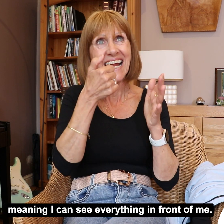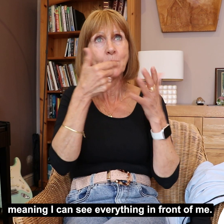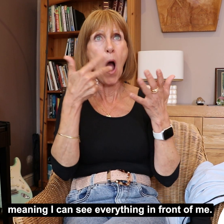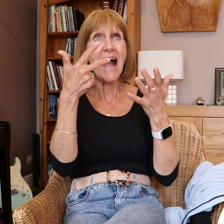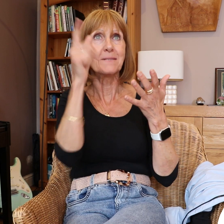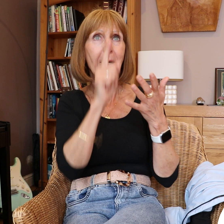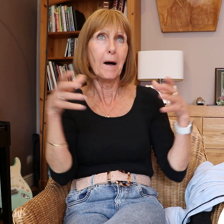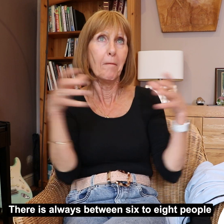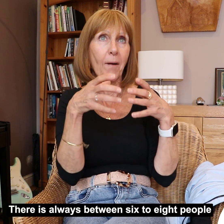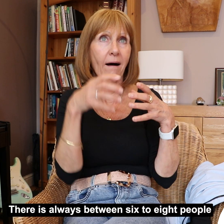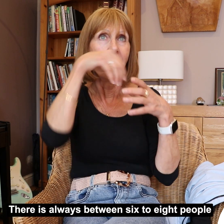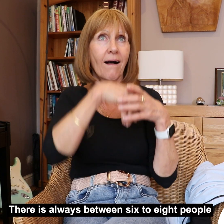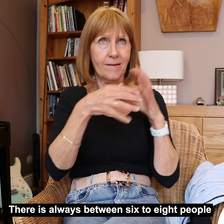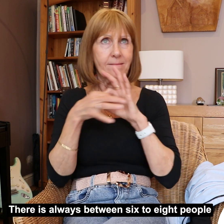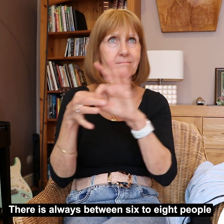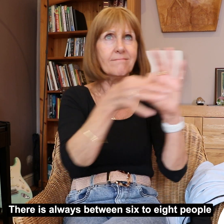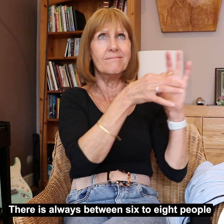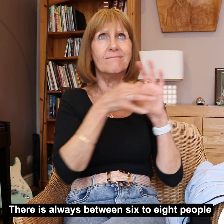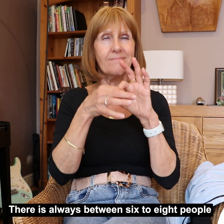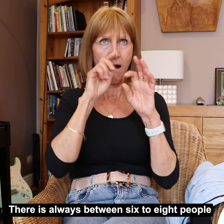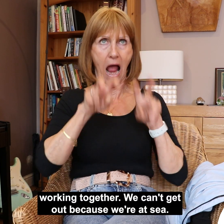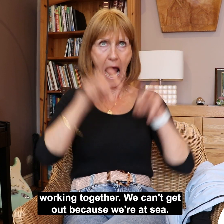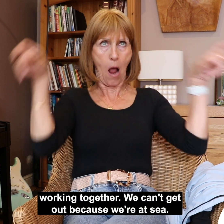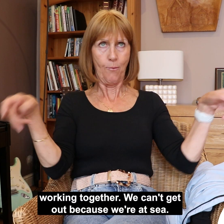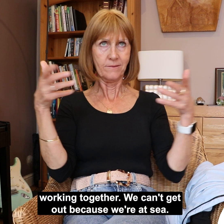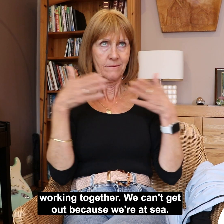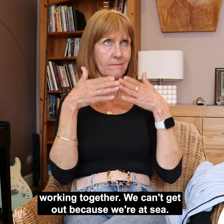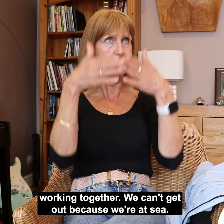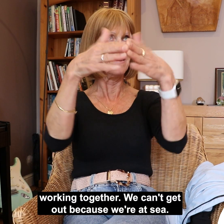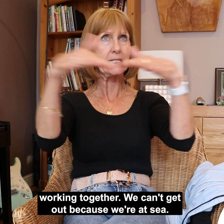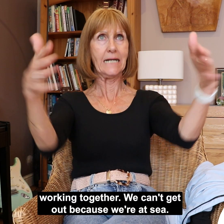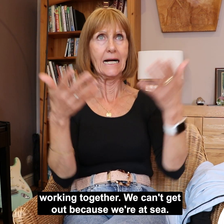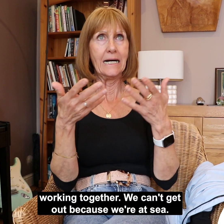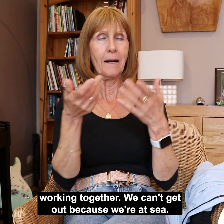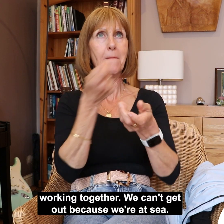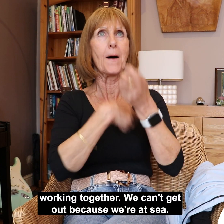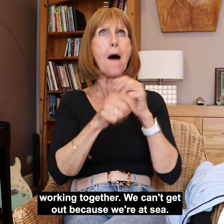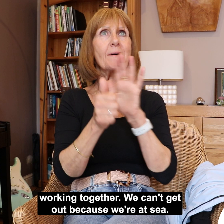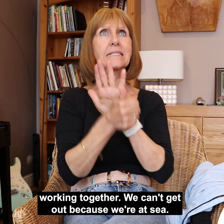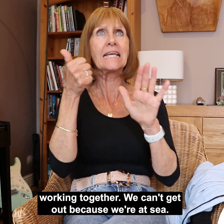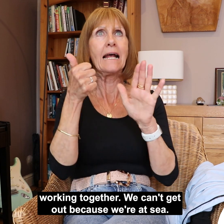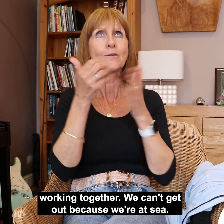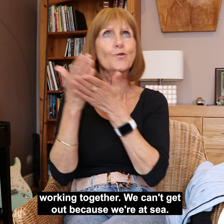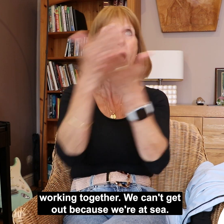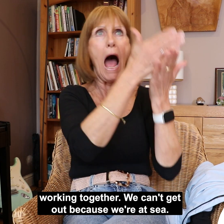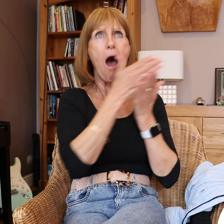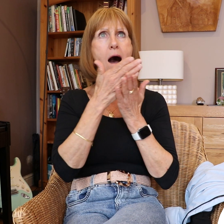me. There is always between 6 to 8 people working together. We can't get out because we're at sea.